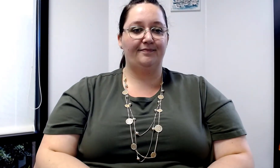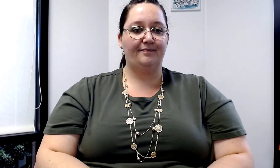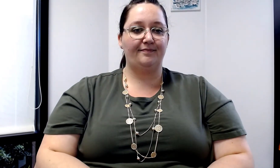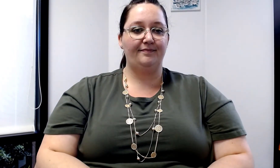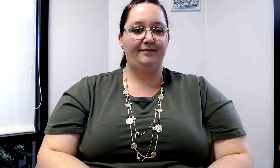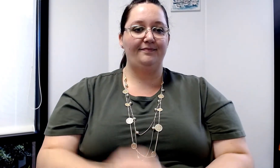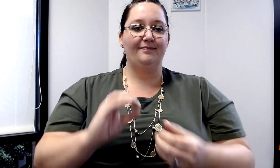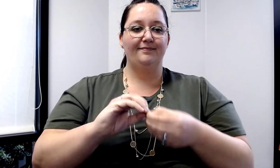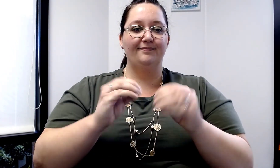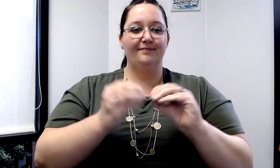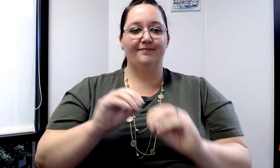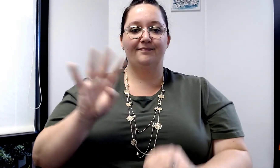Make.